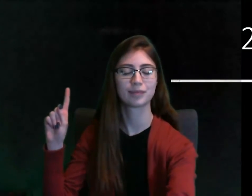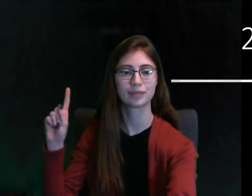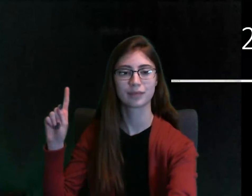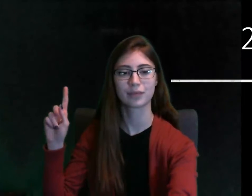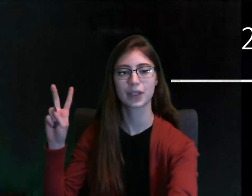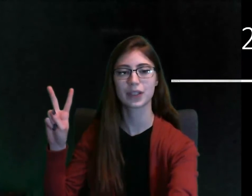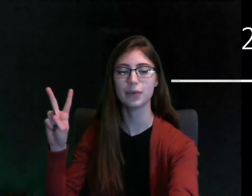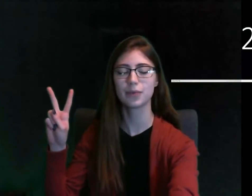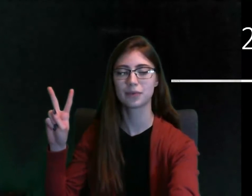2,